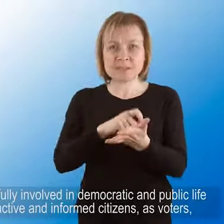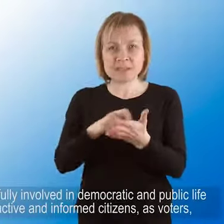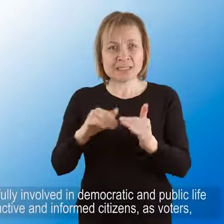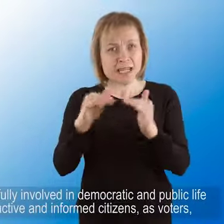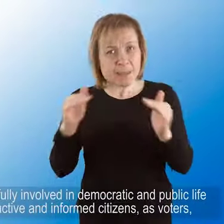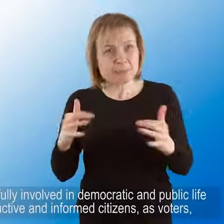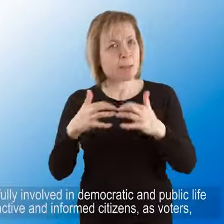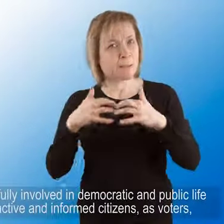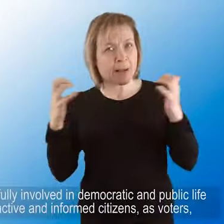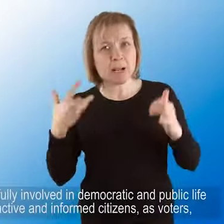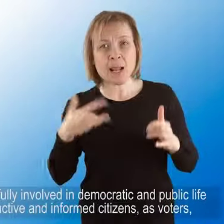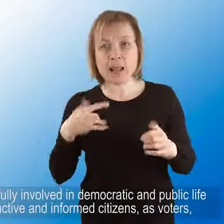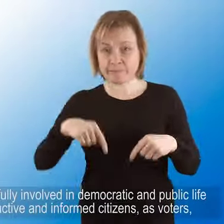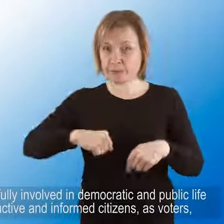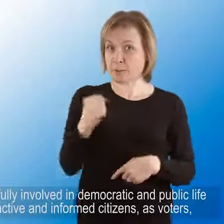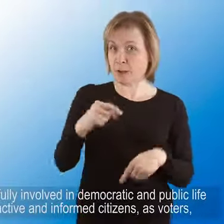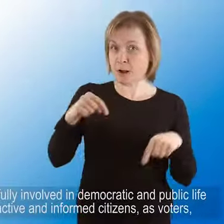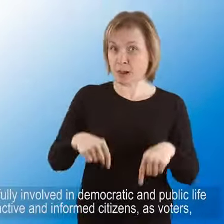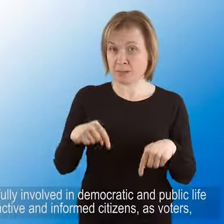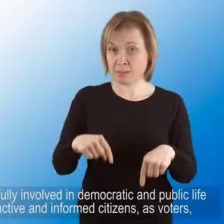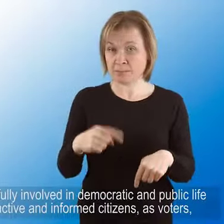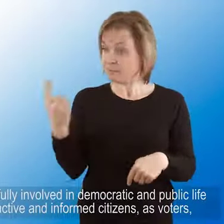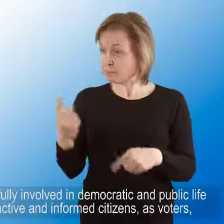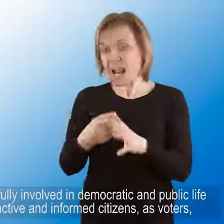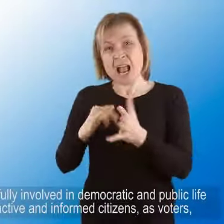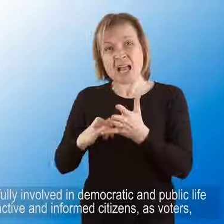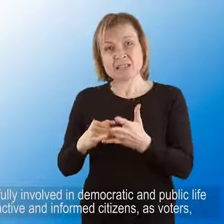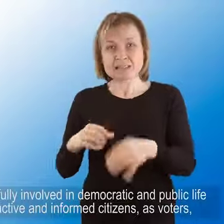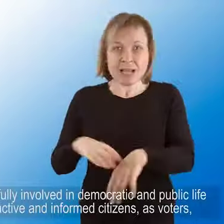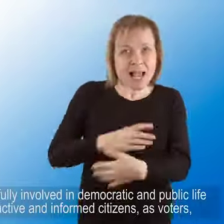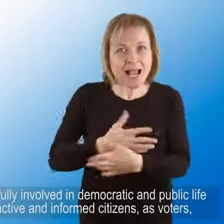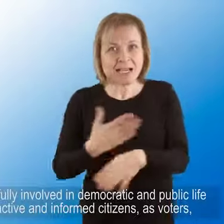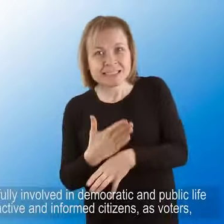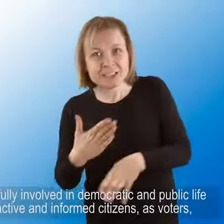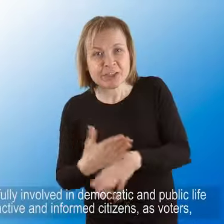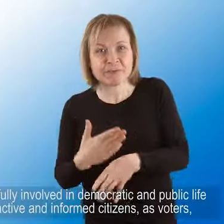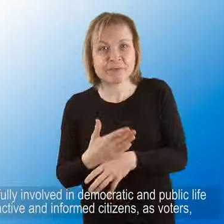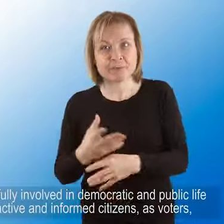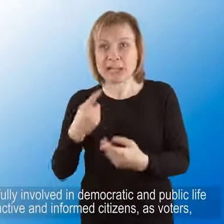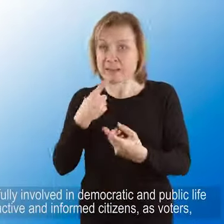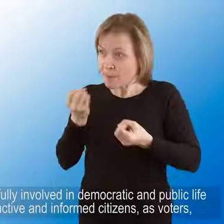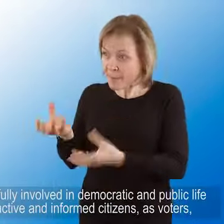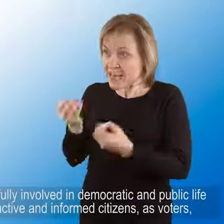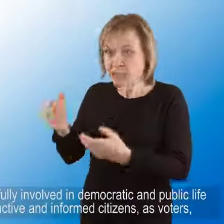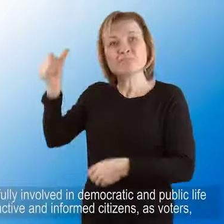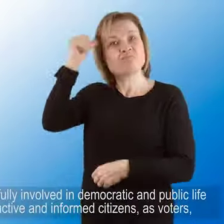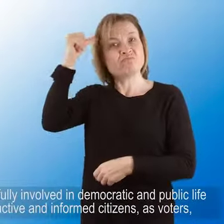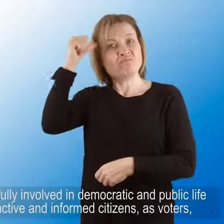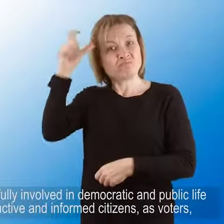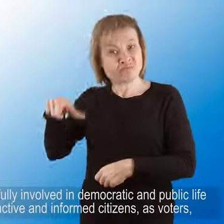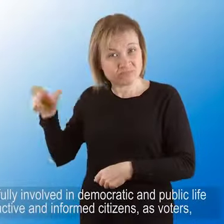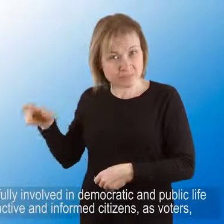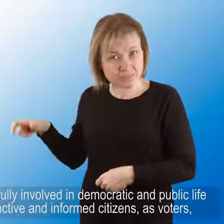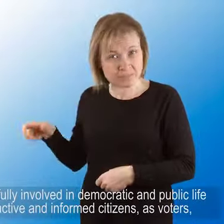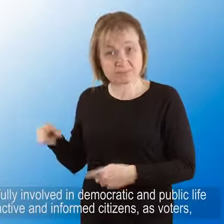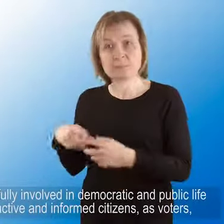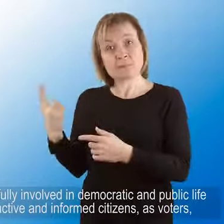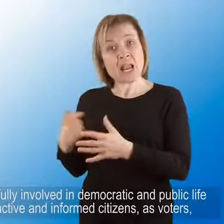BSL users will be fully involved in democratic and public life in Scotland, as active and informed